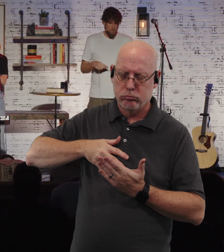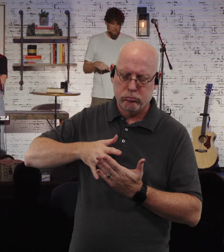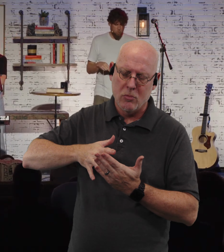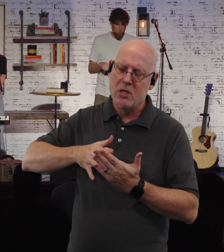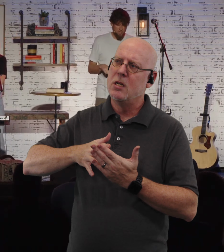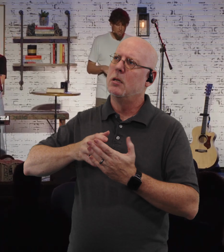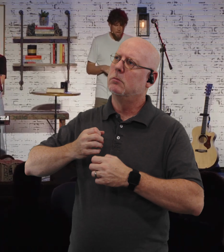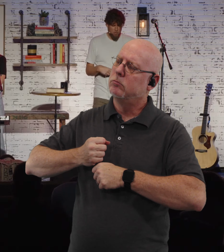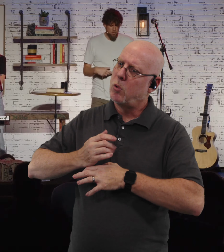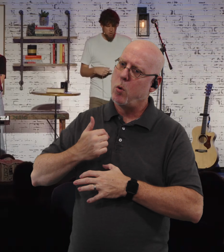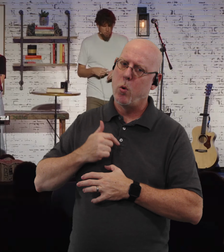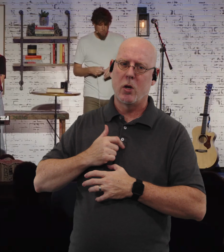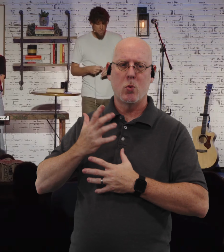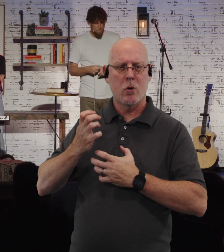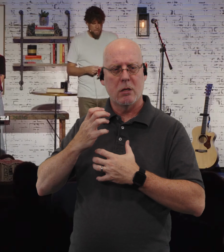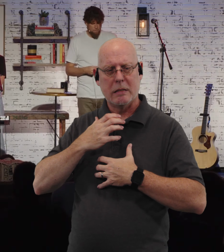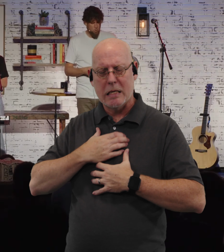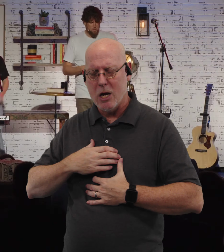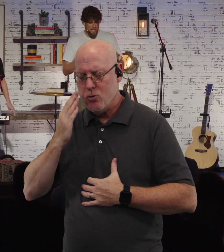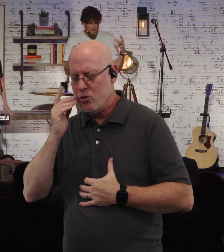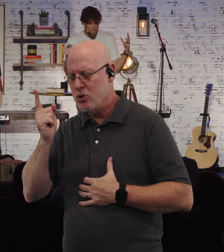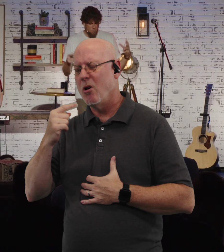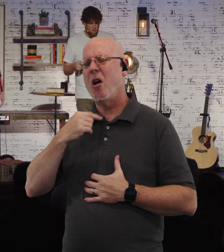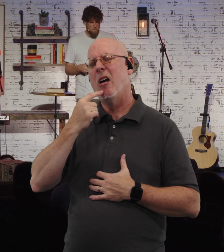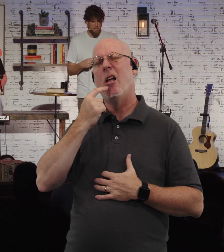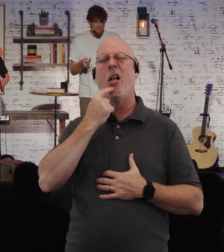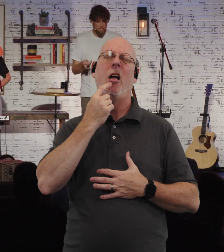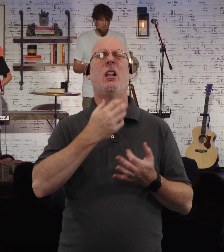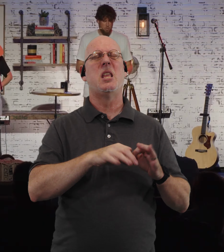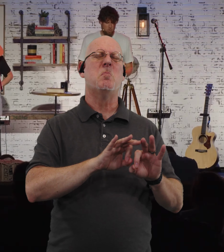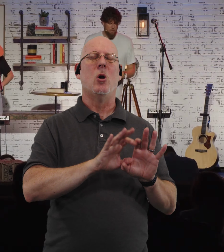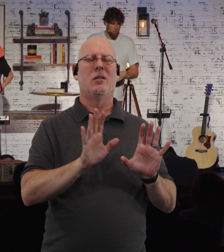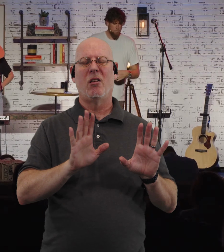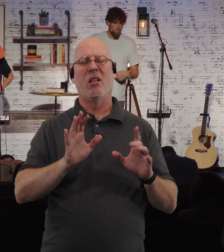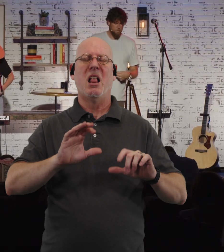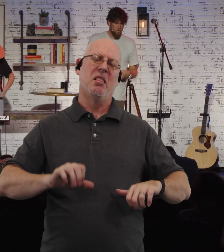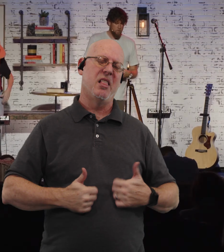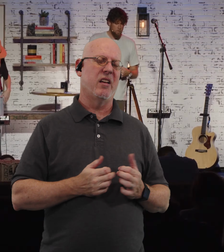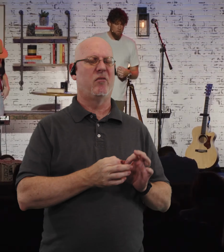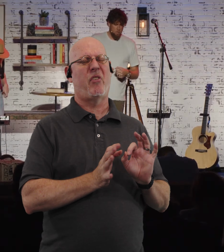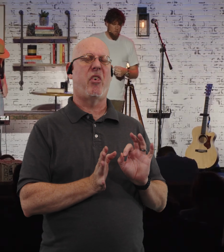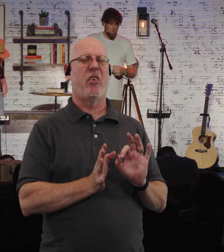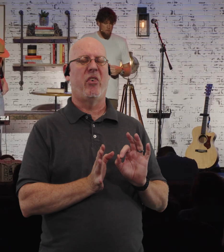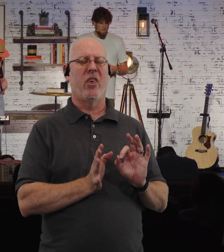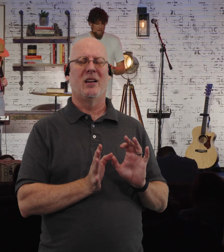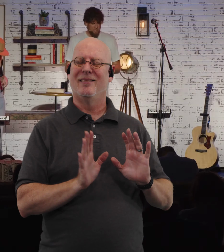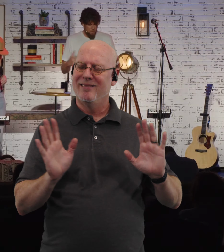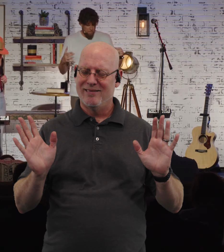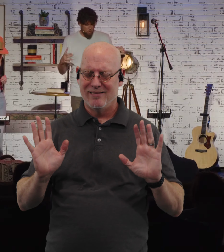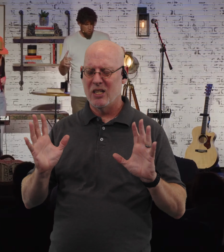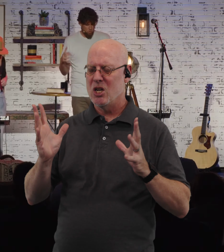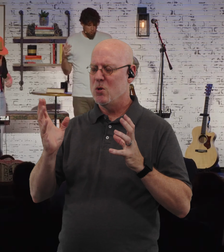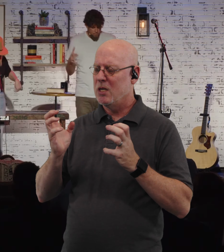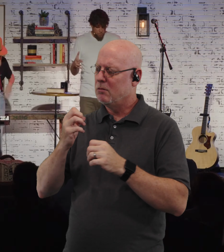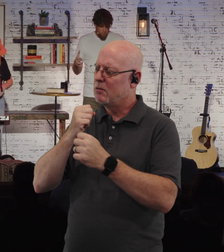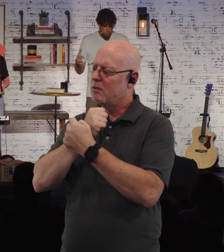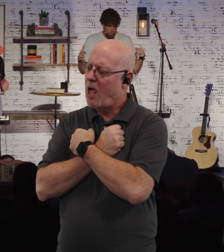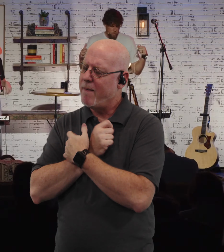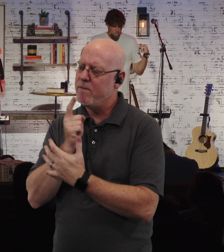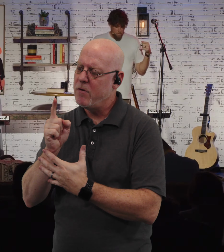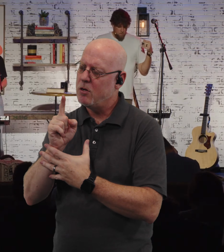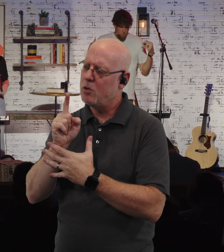Make us people who desire to know you, not people who say it's important but live as though it's trivial. Make us people who love